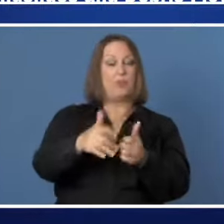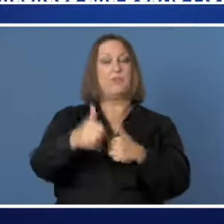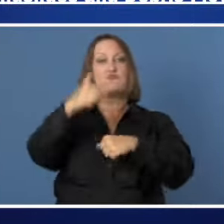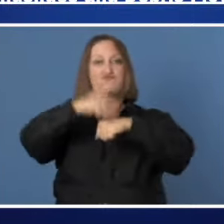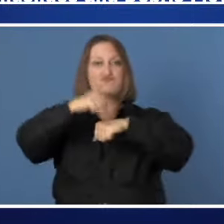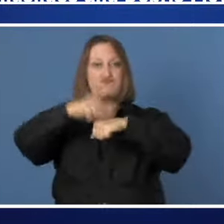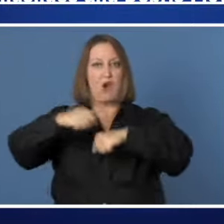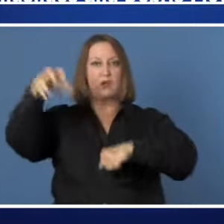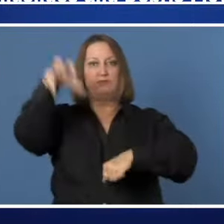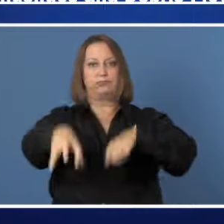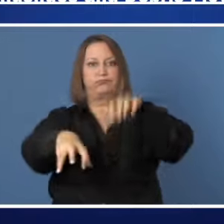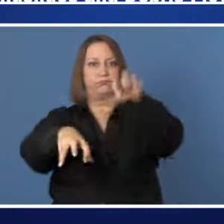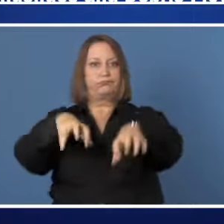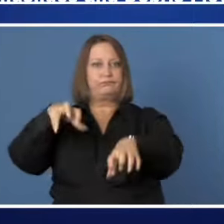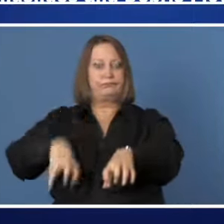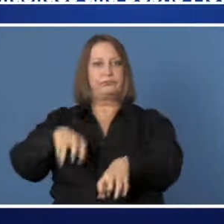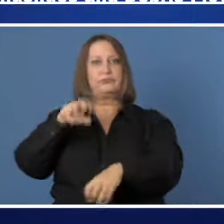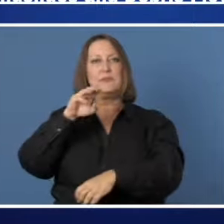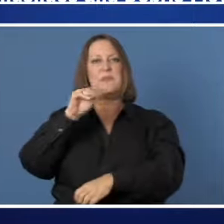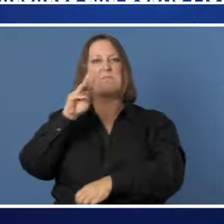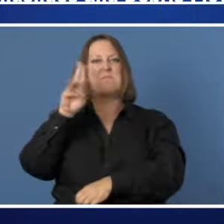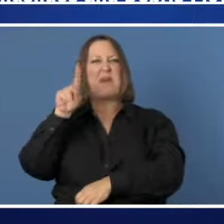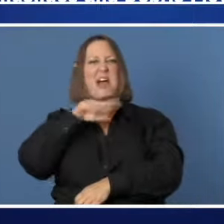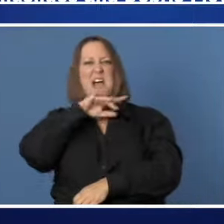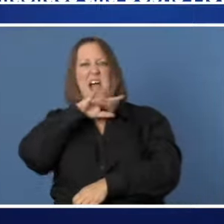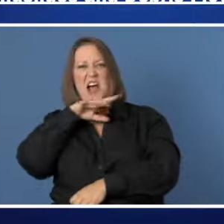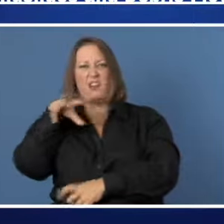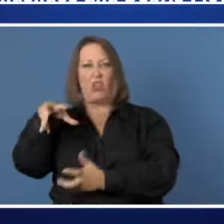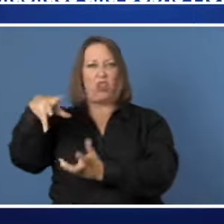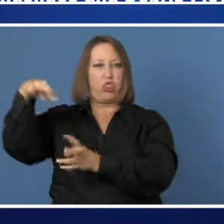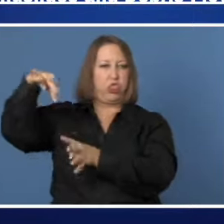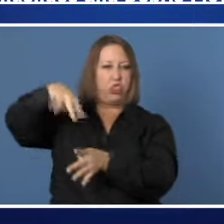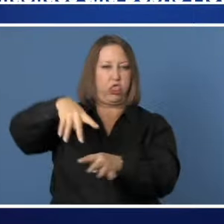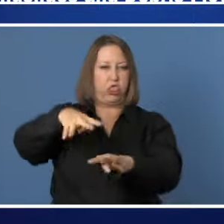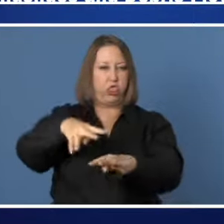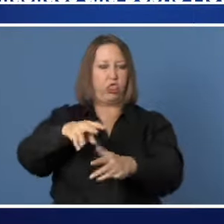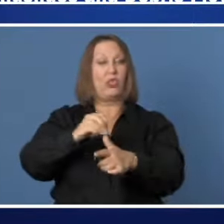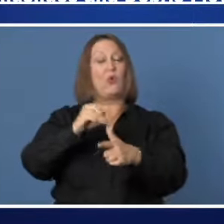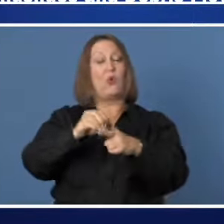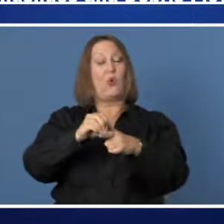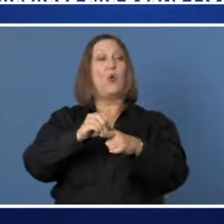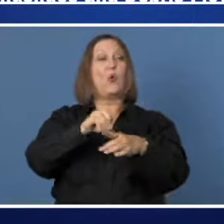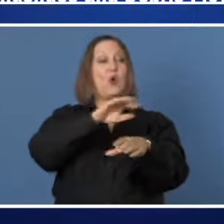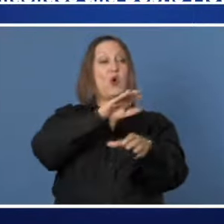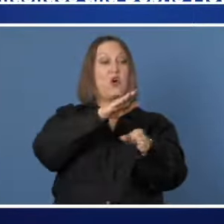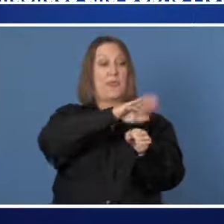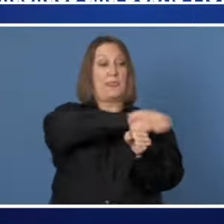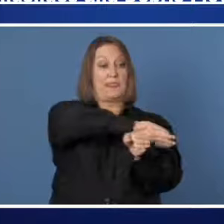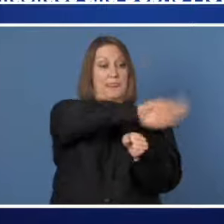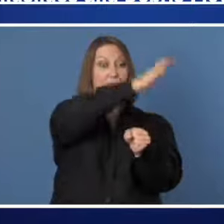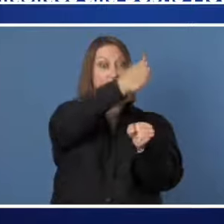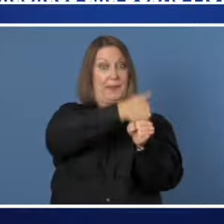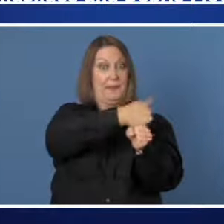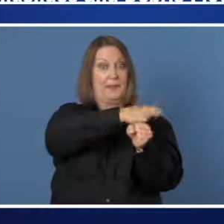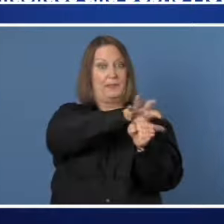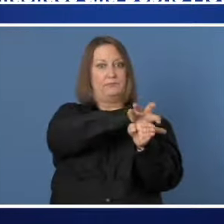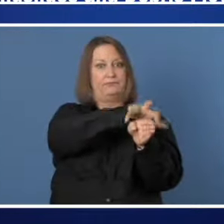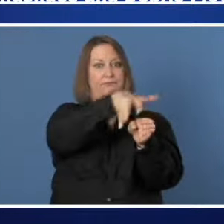landslides. Watch the road for collapsed pavement, mud, fallen rocks, and